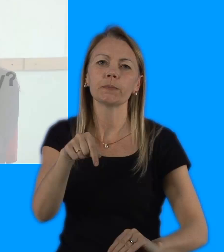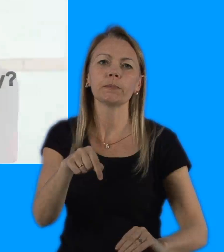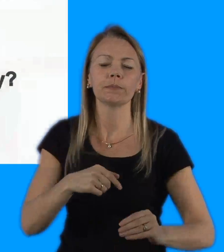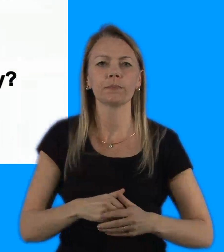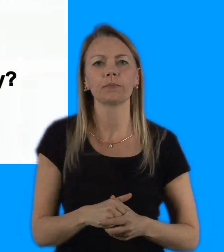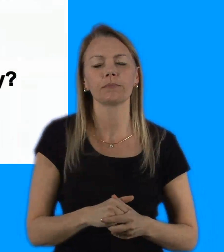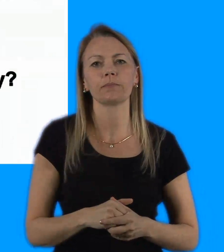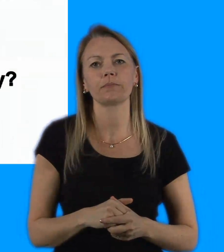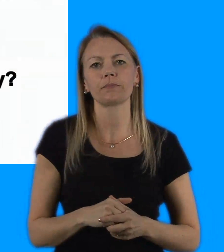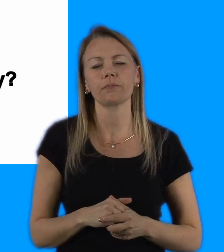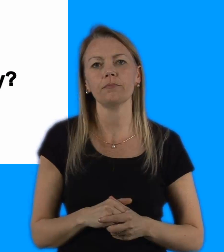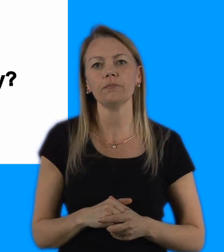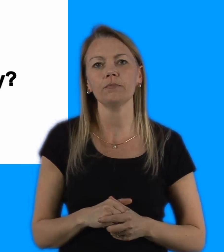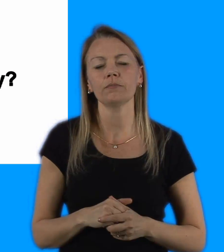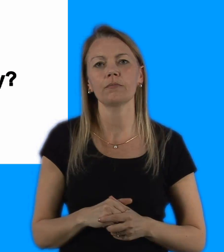education.